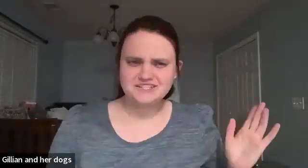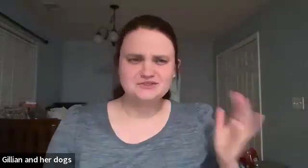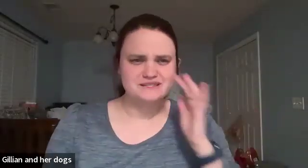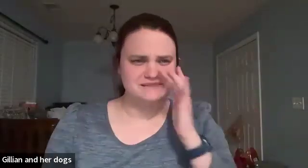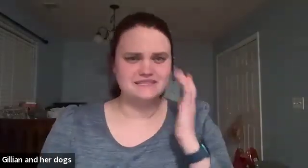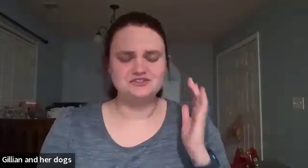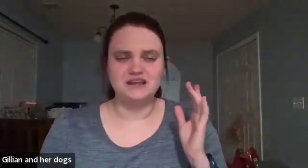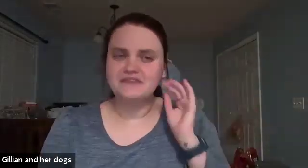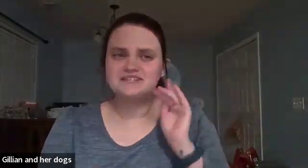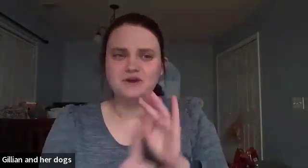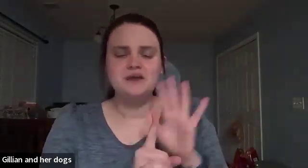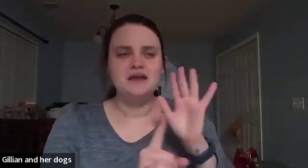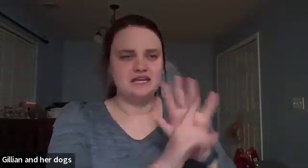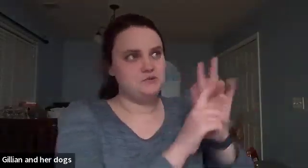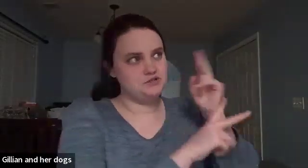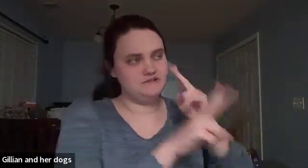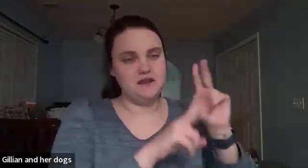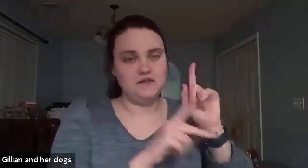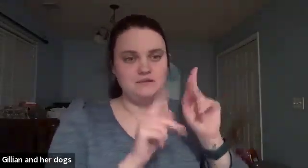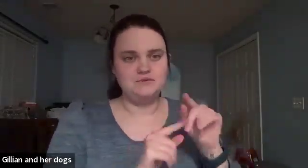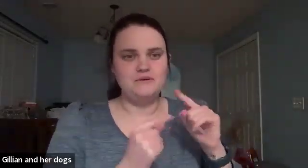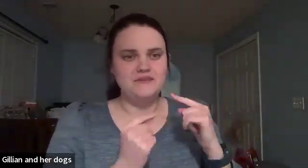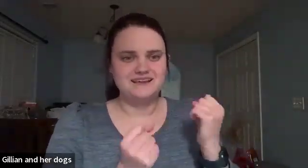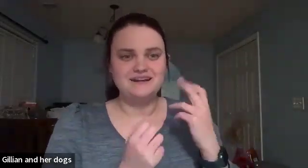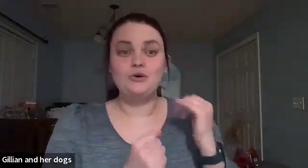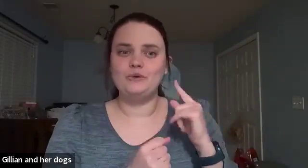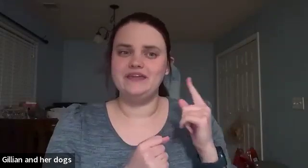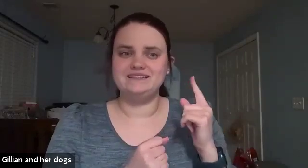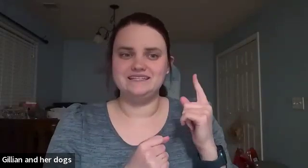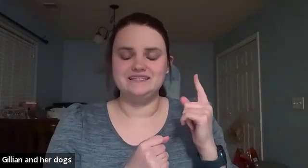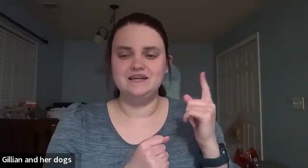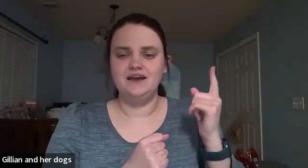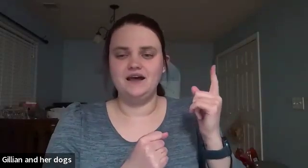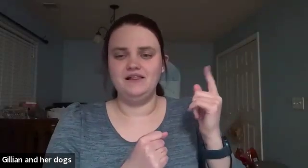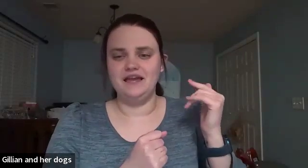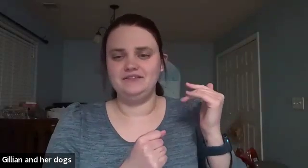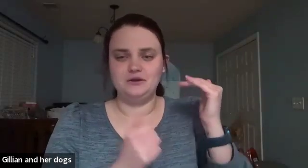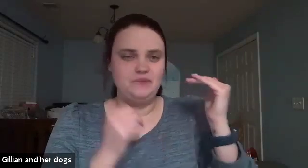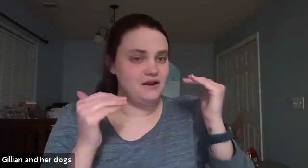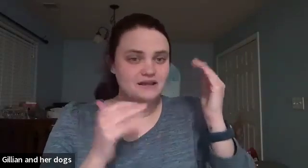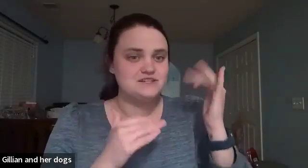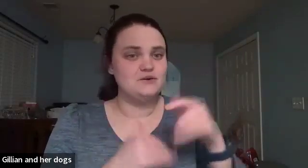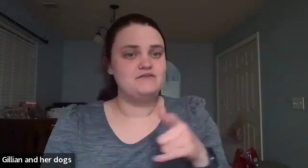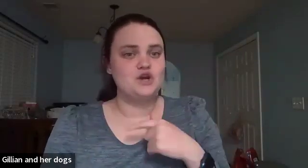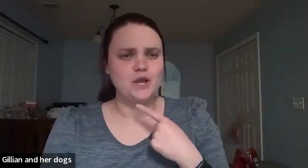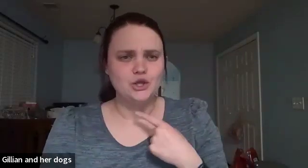I just always think that's interesting. I think it's from exposure to seeing other people when they sign it, or when they see like their parents or whoever going